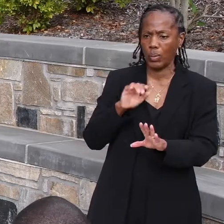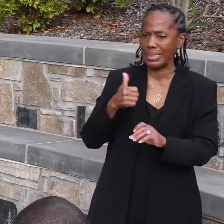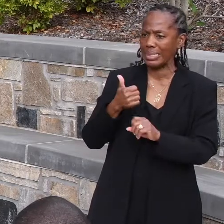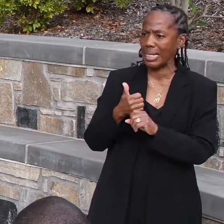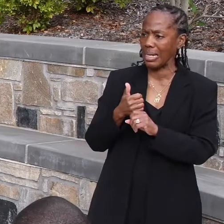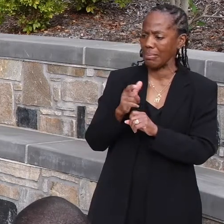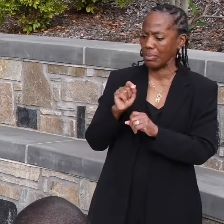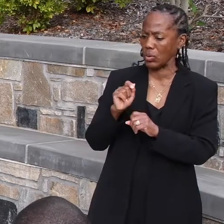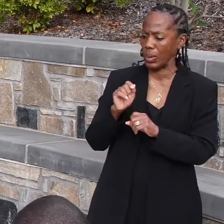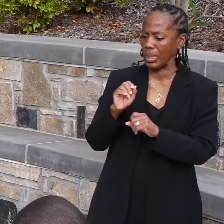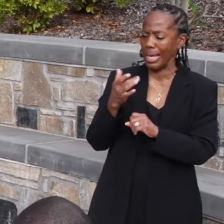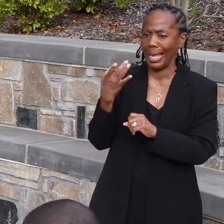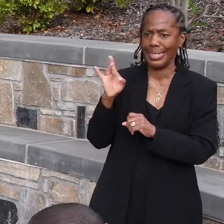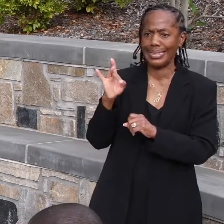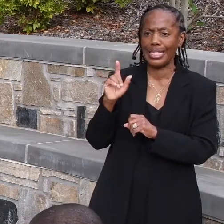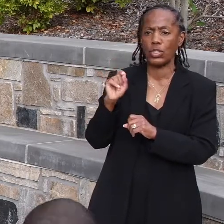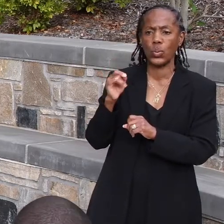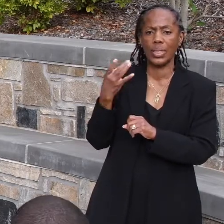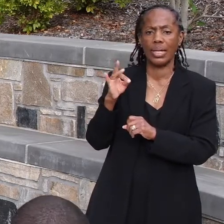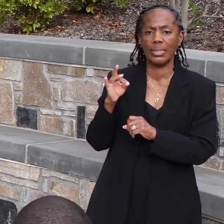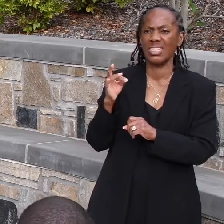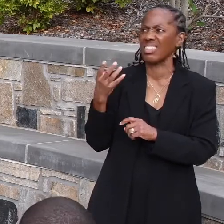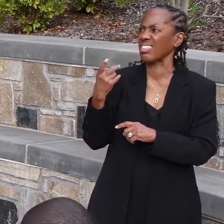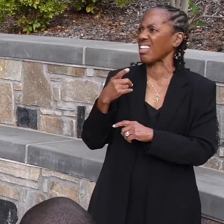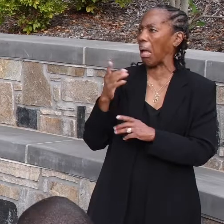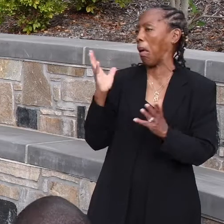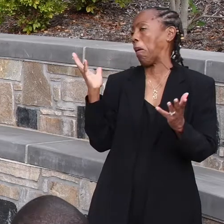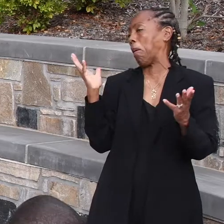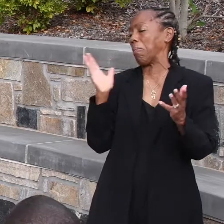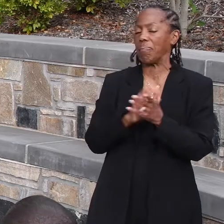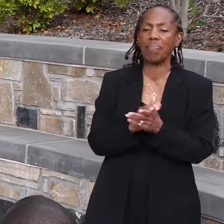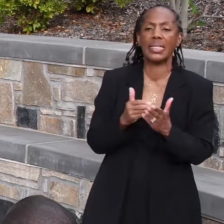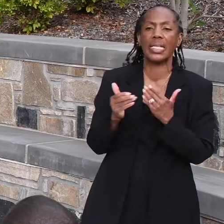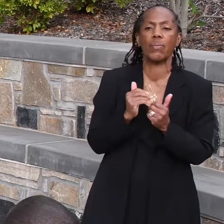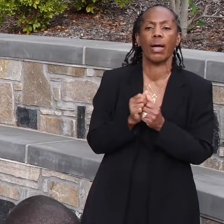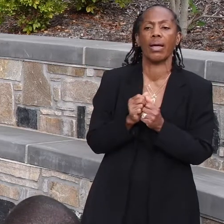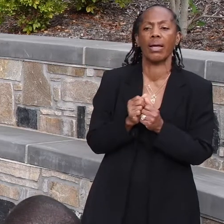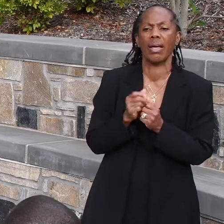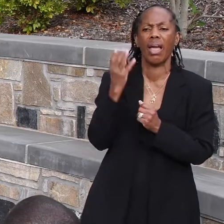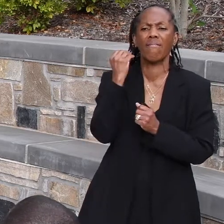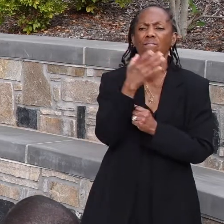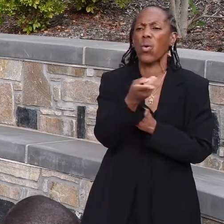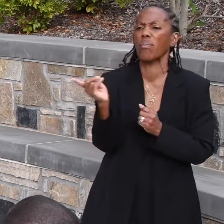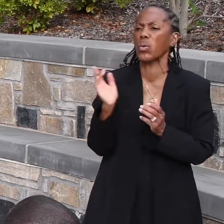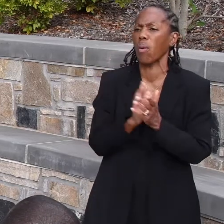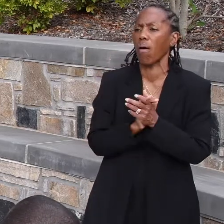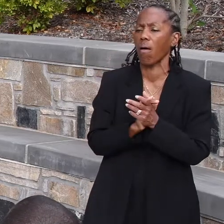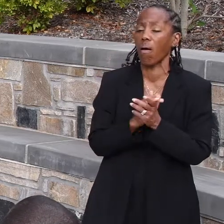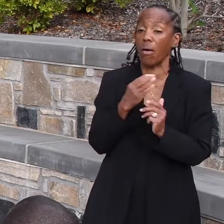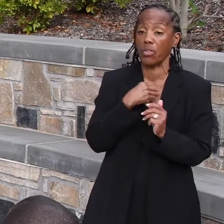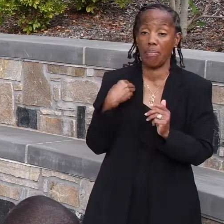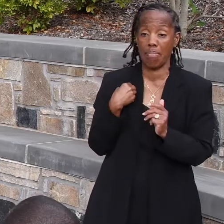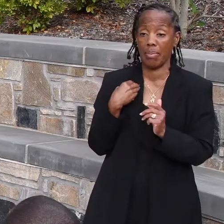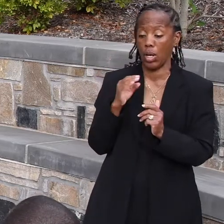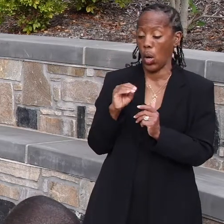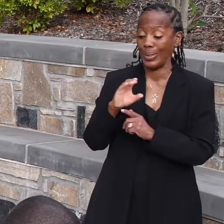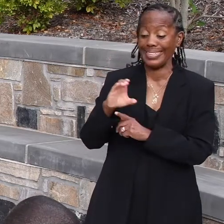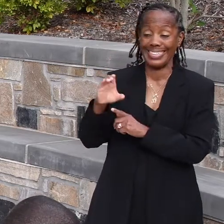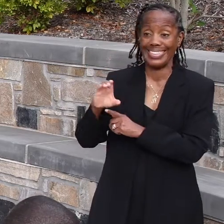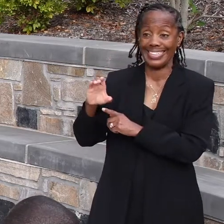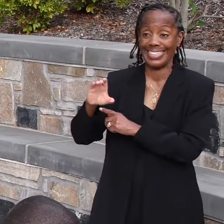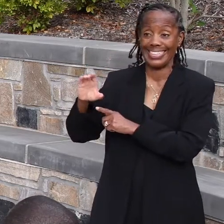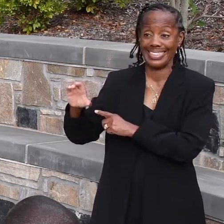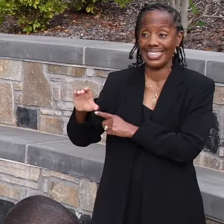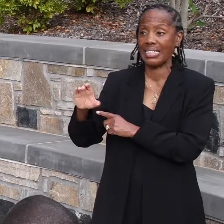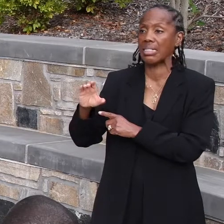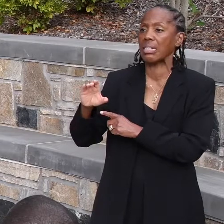being 2018. What's a date, right? And I just want people to know that the members of the OCCC,